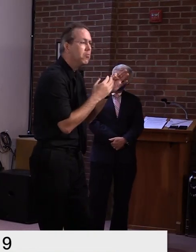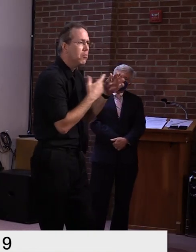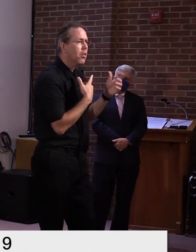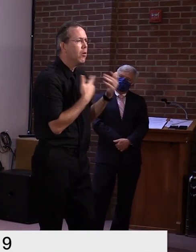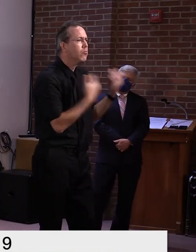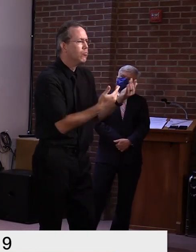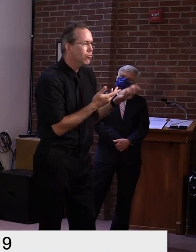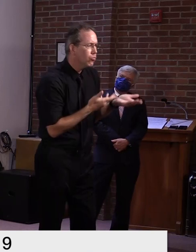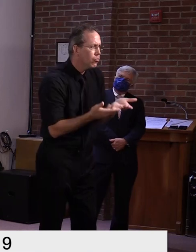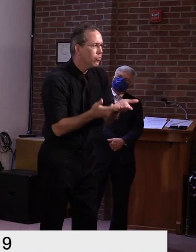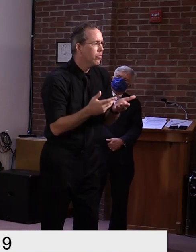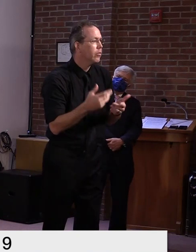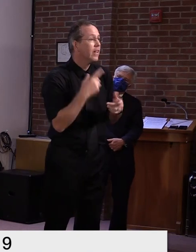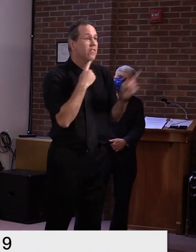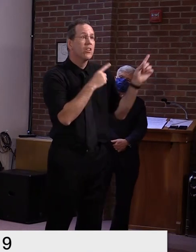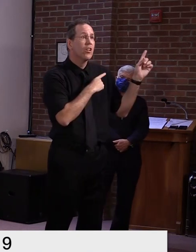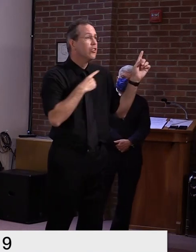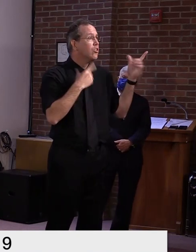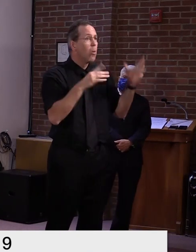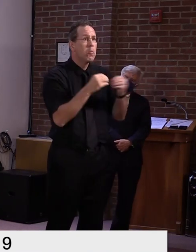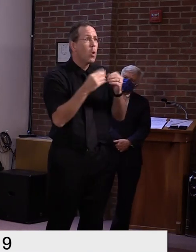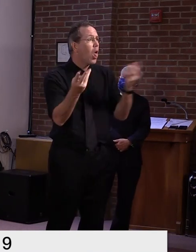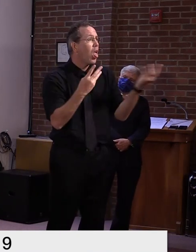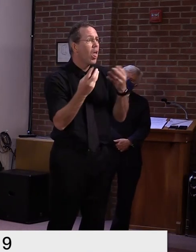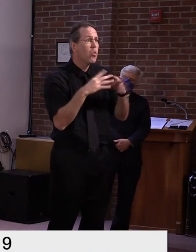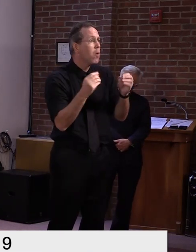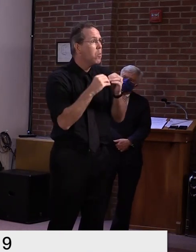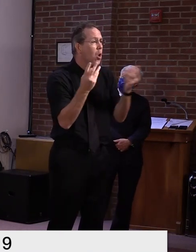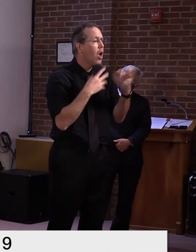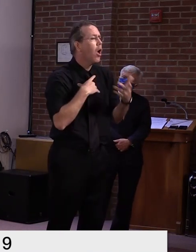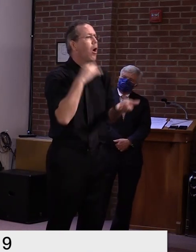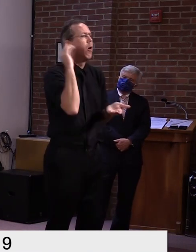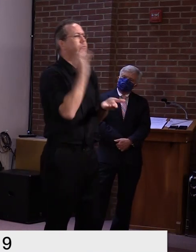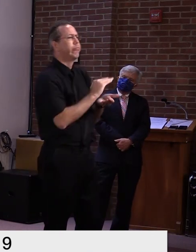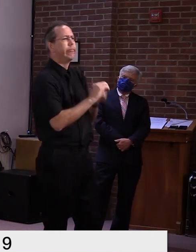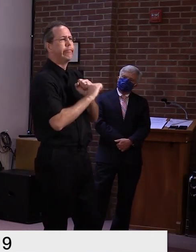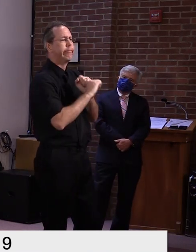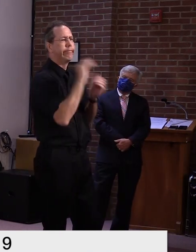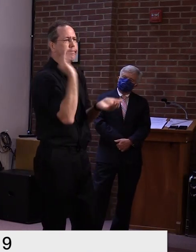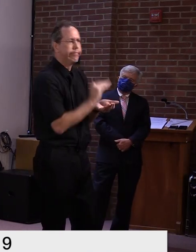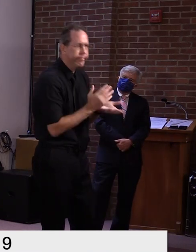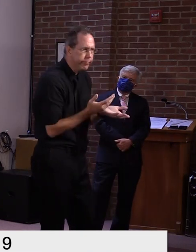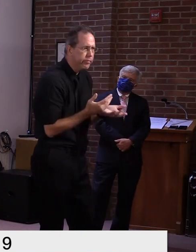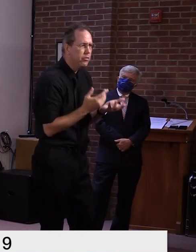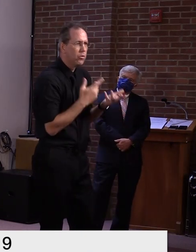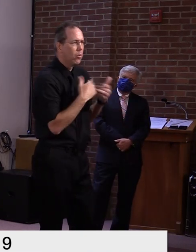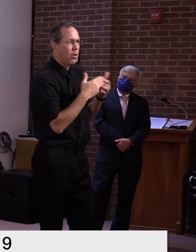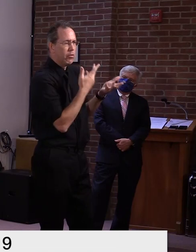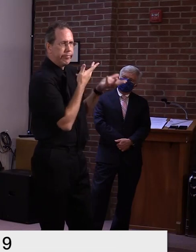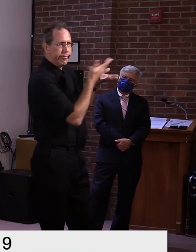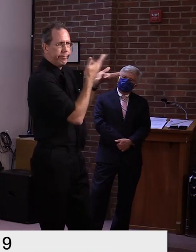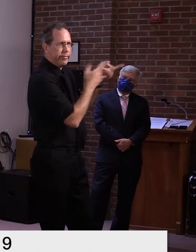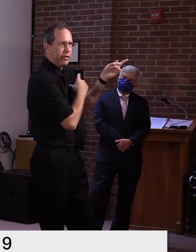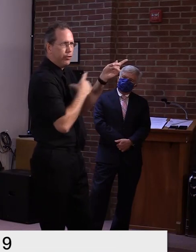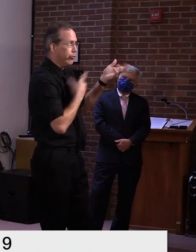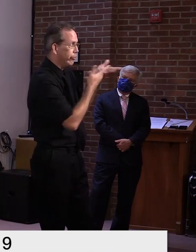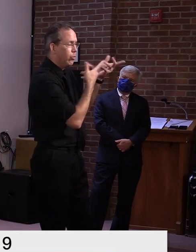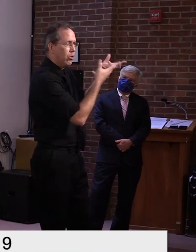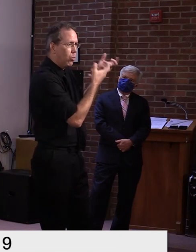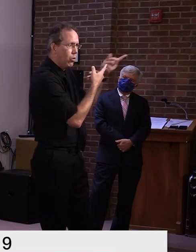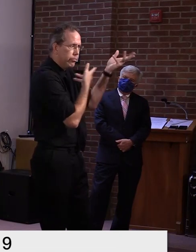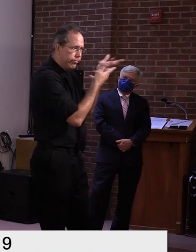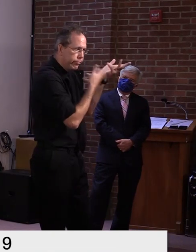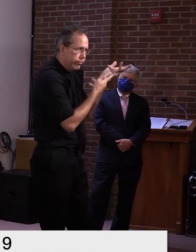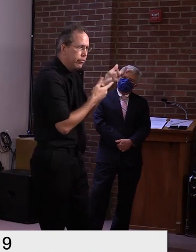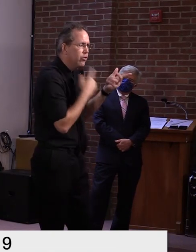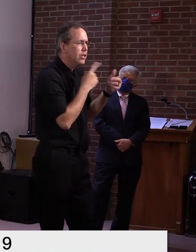necessary, we'll continue to negotiate with them again to make sure. And you know, a lot of it will depend on the